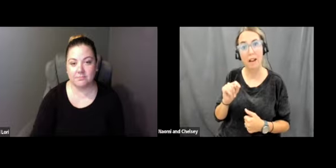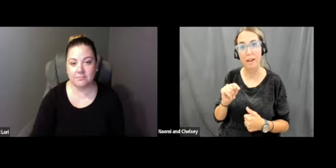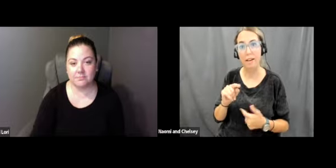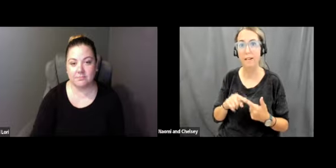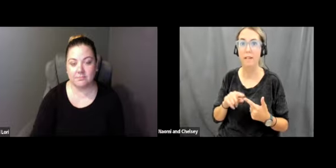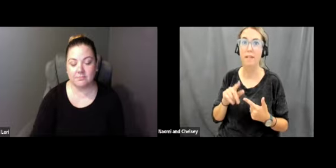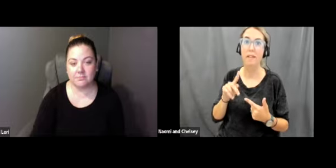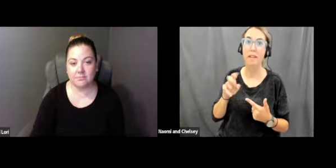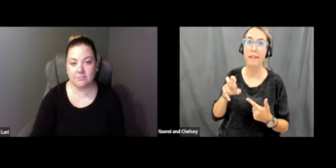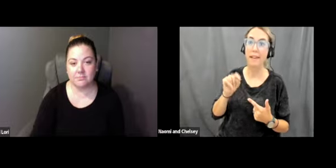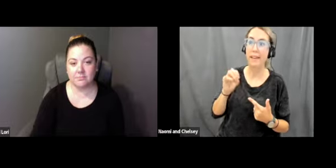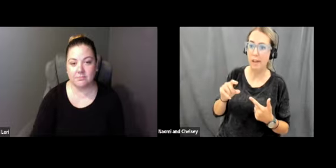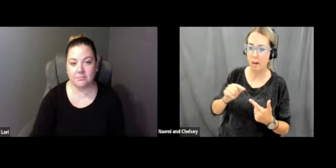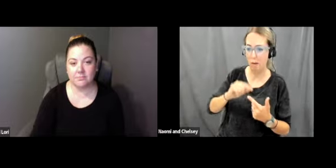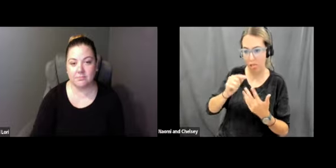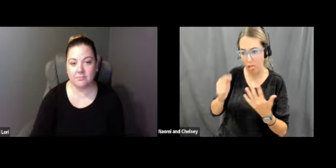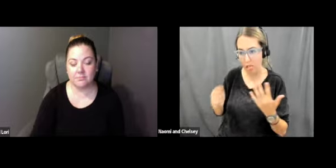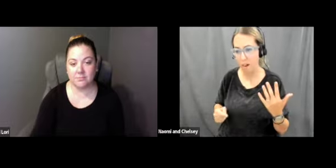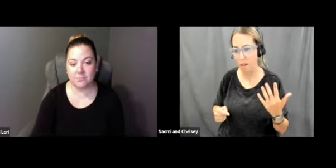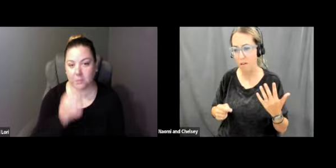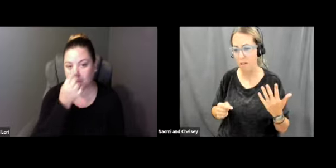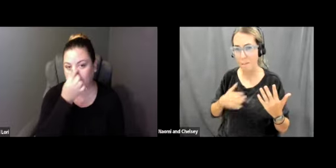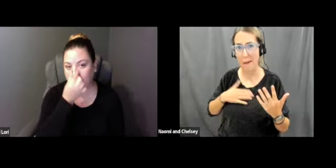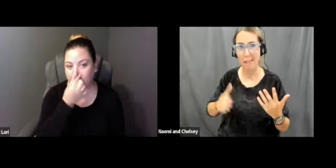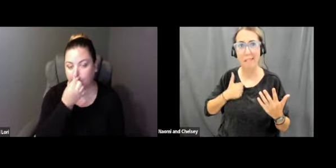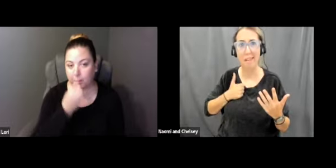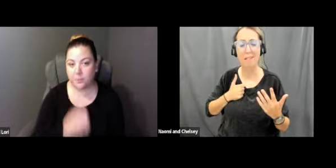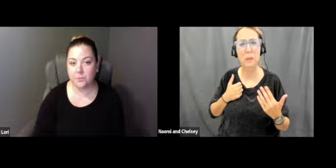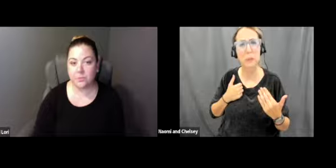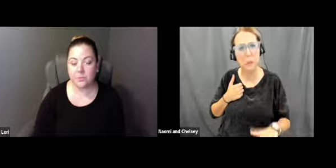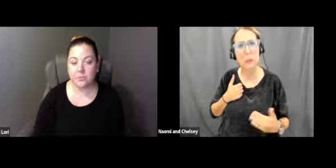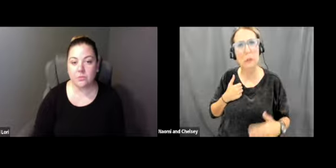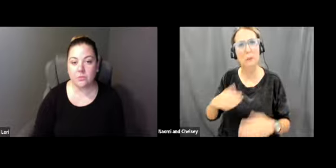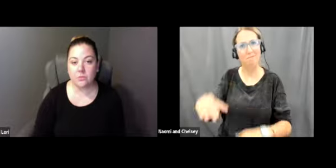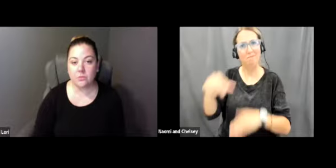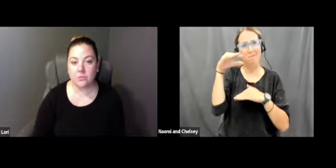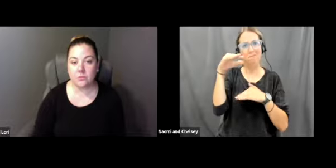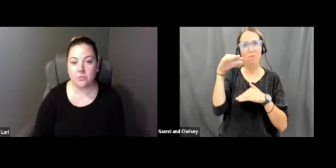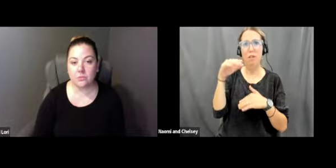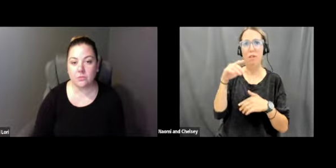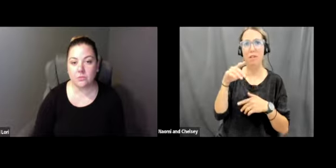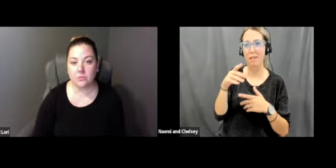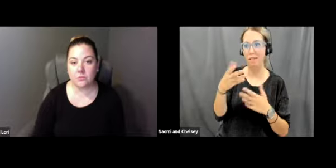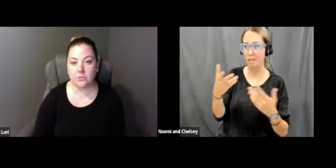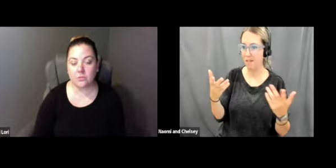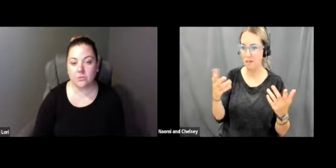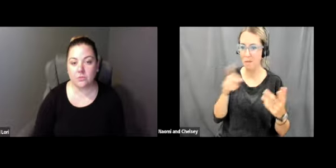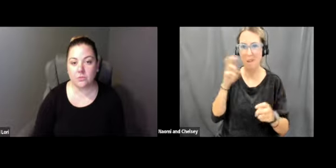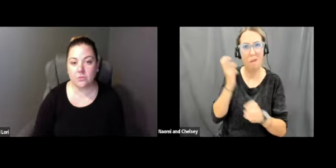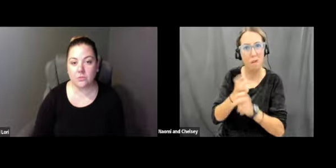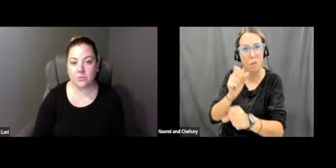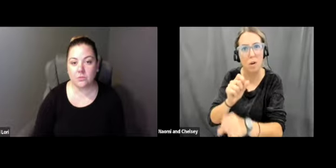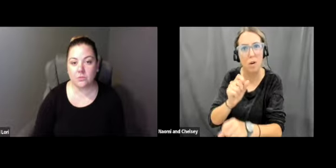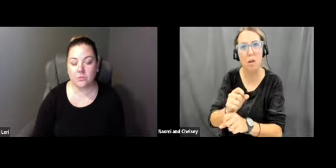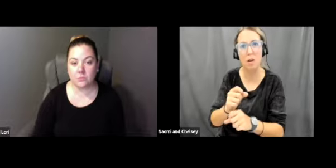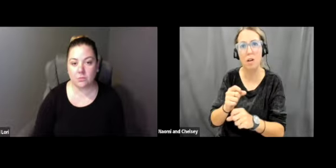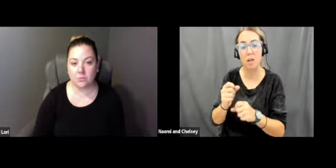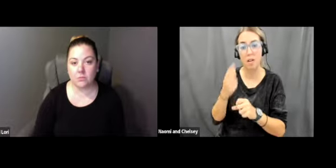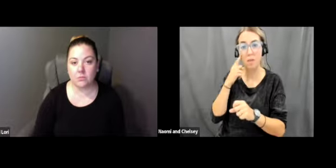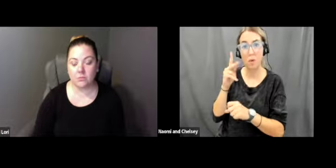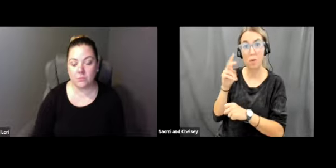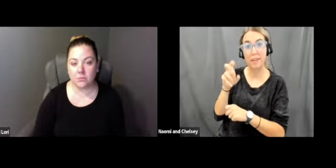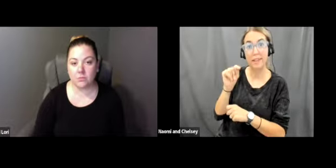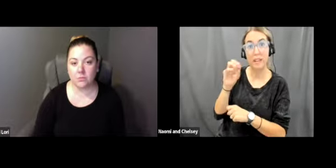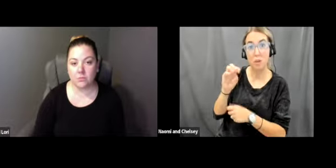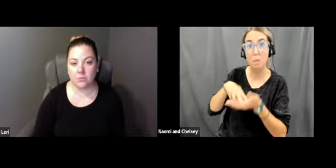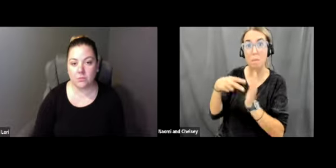much mental brain work and so much tap dancing, and you know, you have to plan everything out when you're doing these sorts of things. It's just such